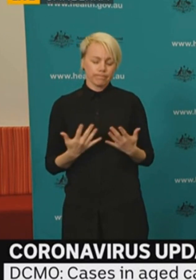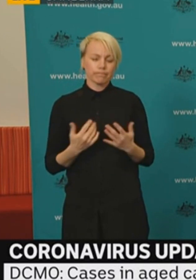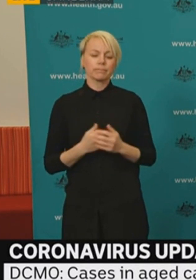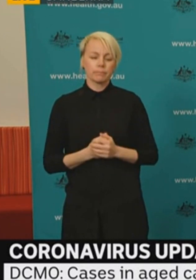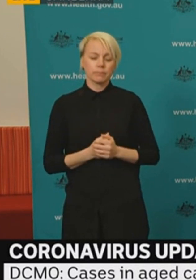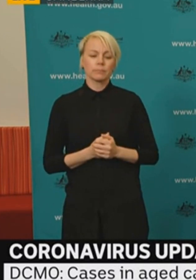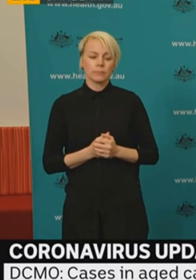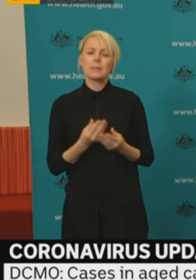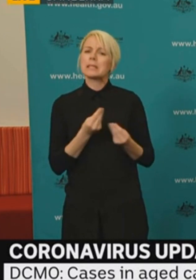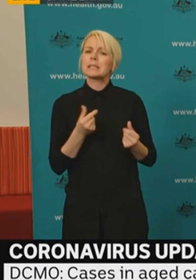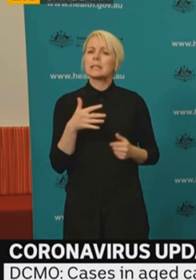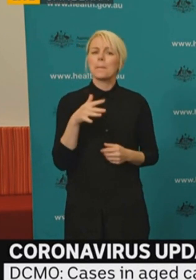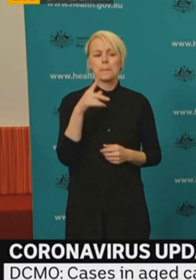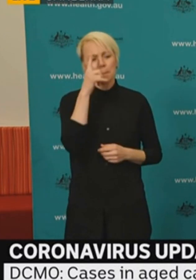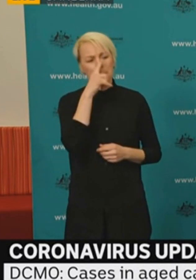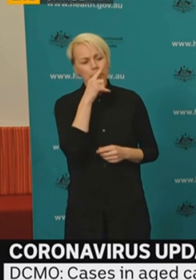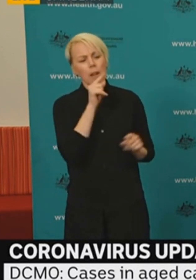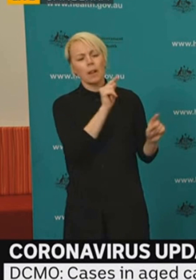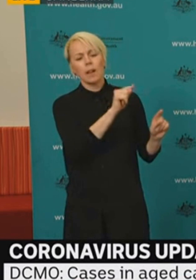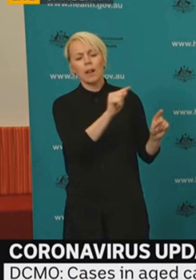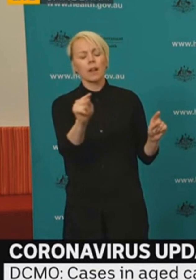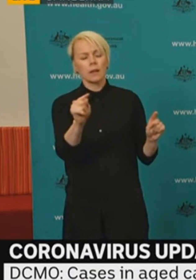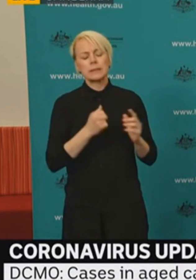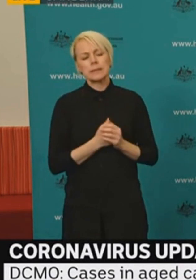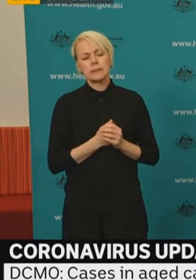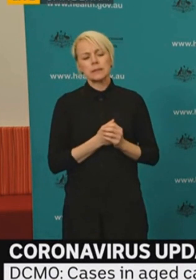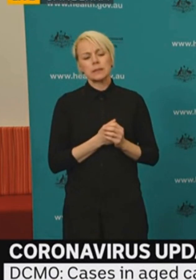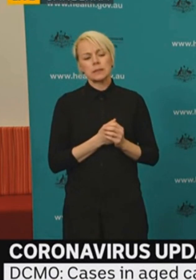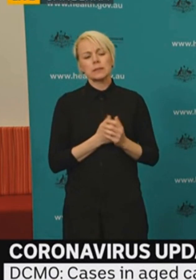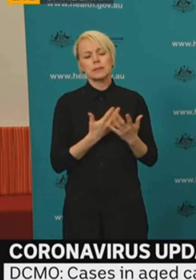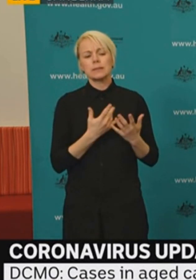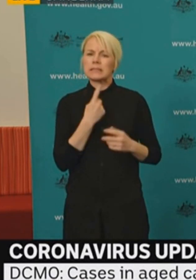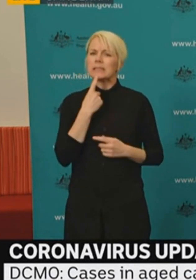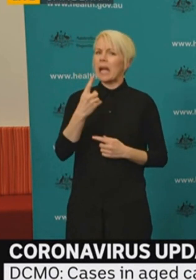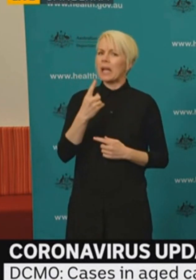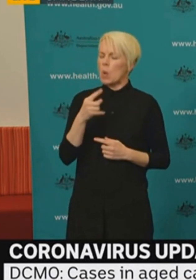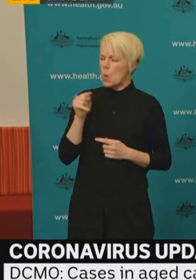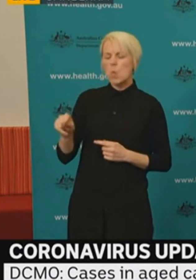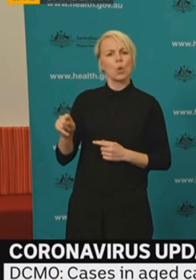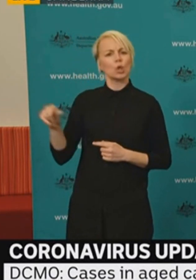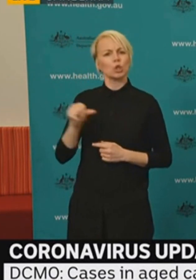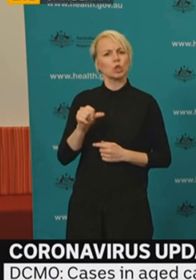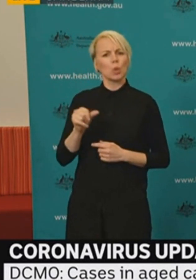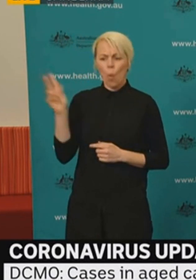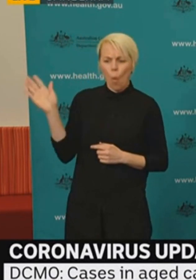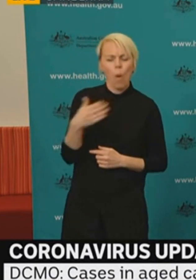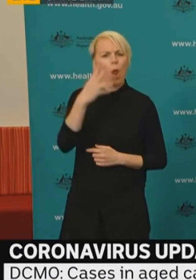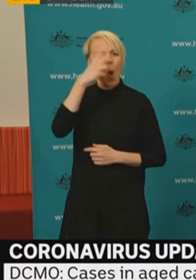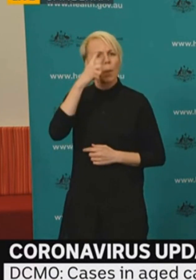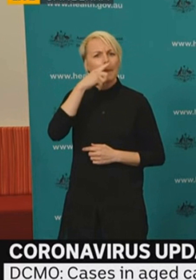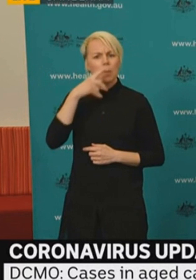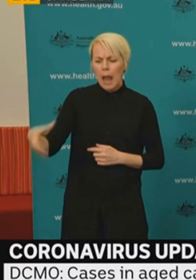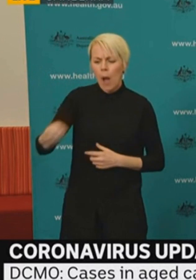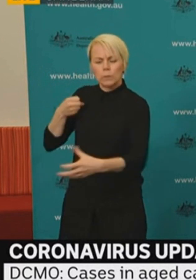the community for all residents in very affected aged care facilities to be removed. One of the things that I've learnt as